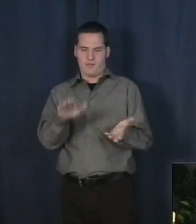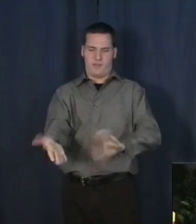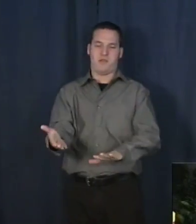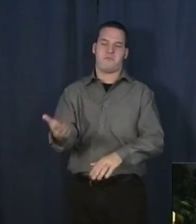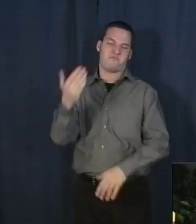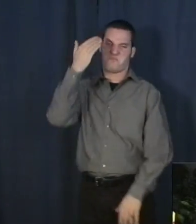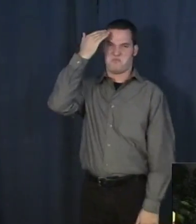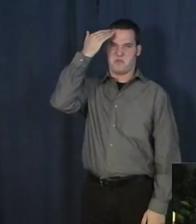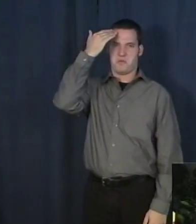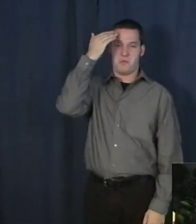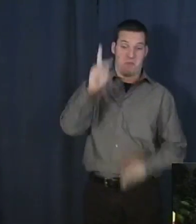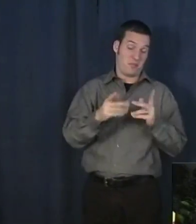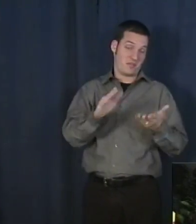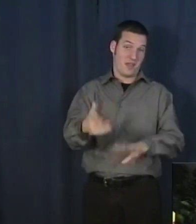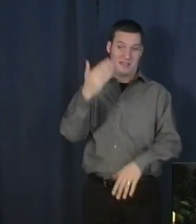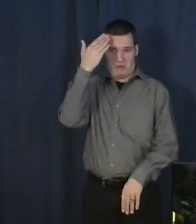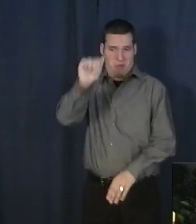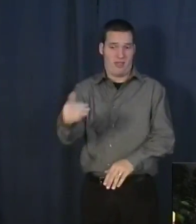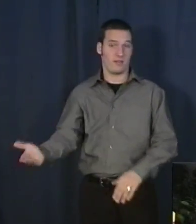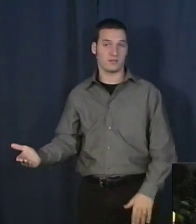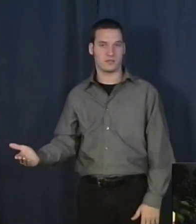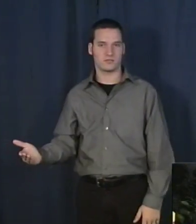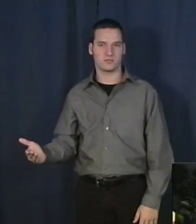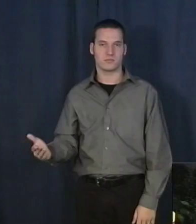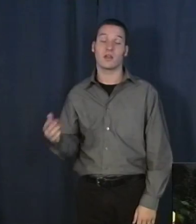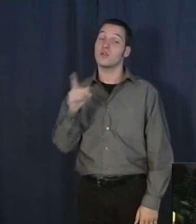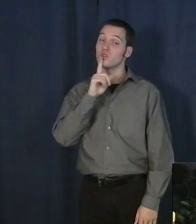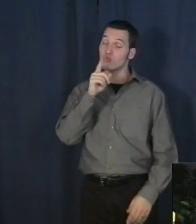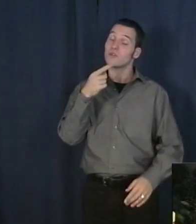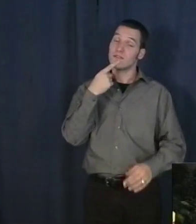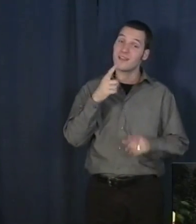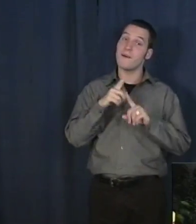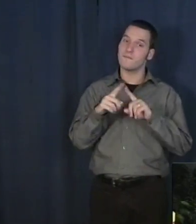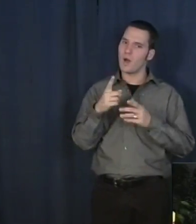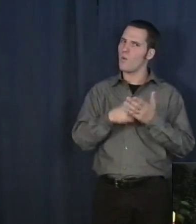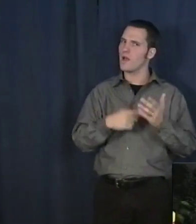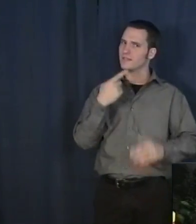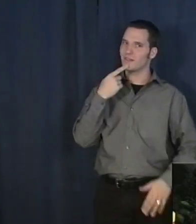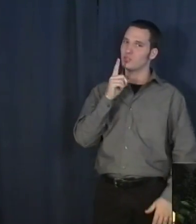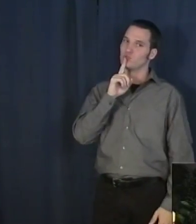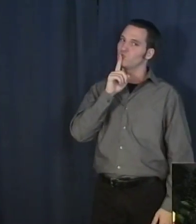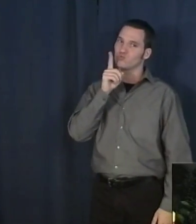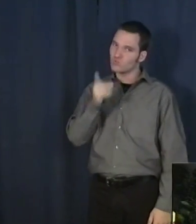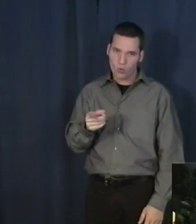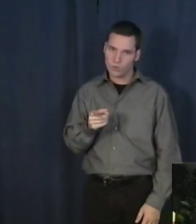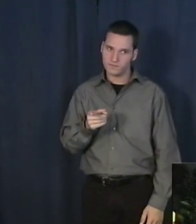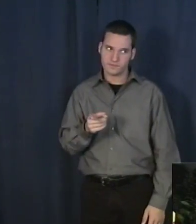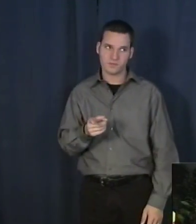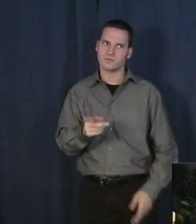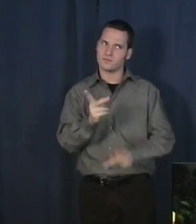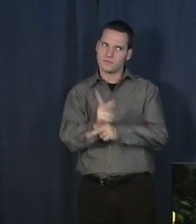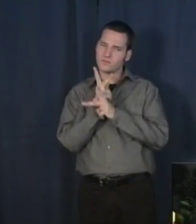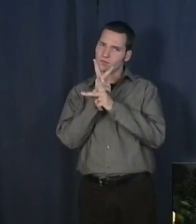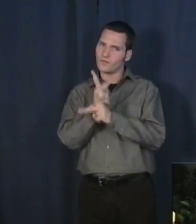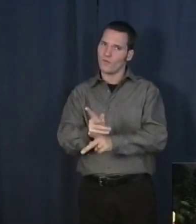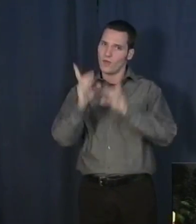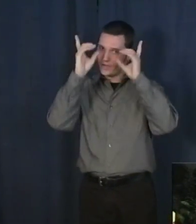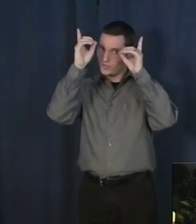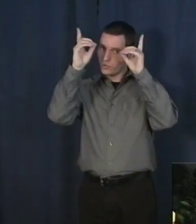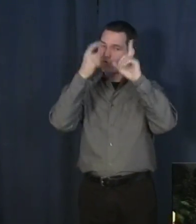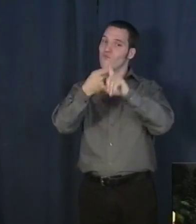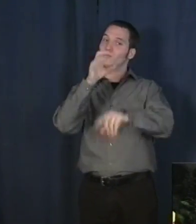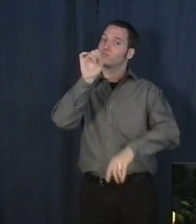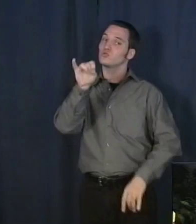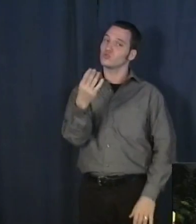anything. Well, that's one of Job's friends saying that. It's true that they said that, but what they said was not true. Be real careful getting